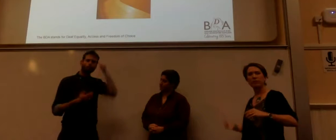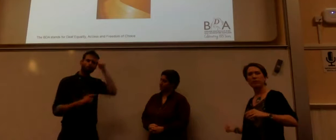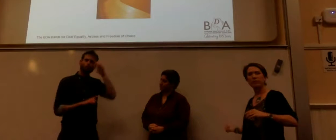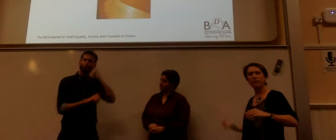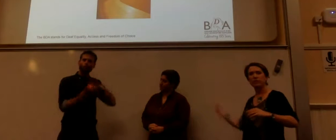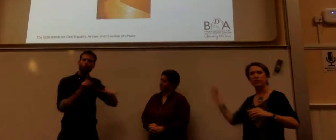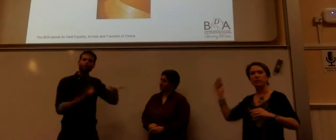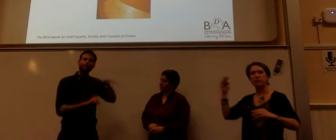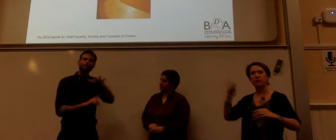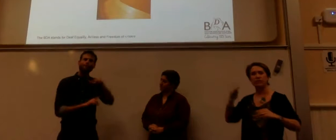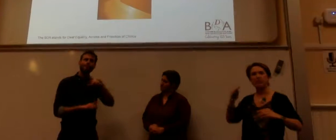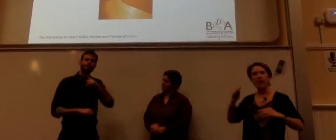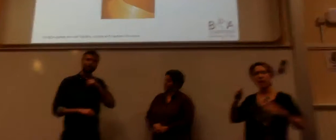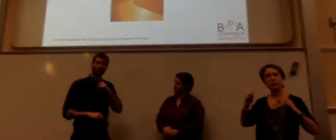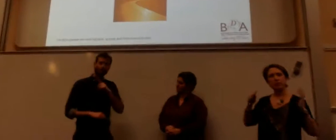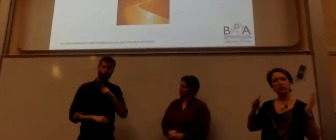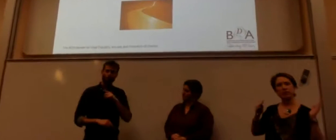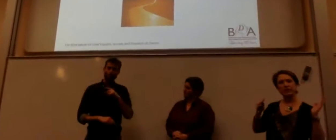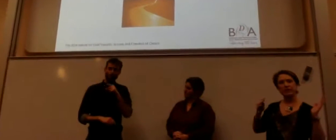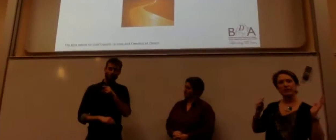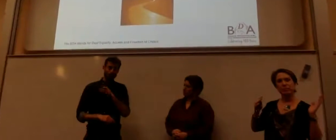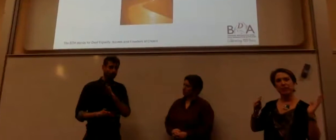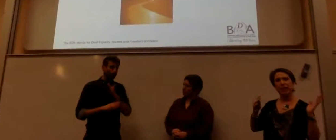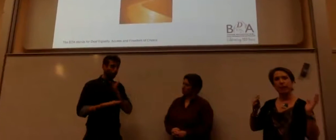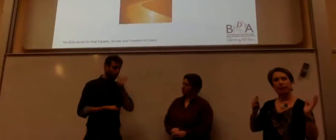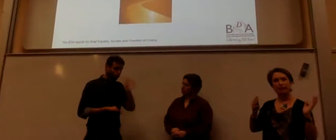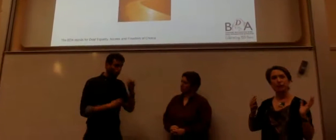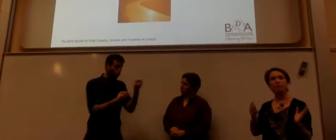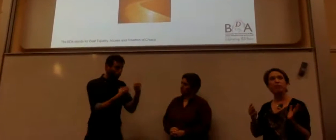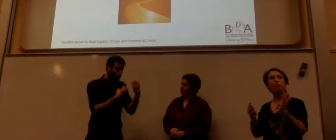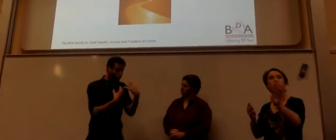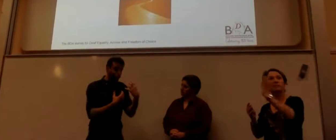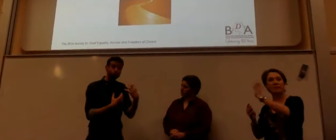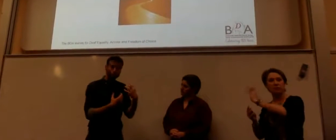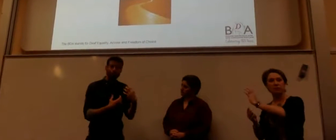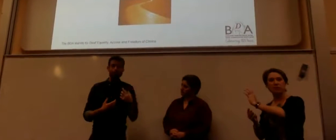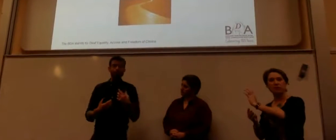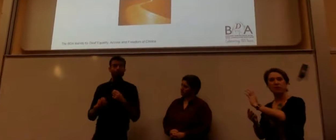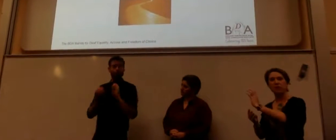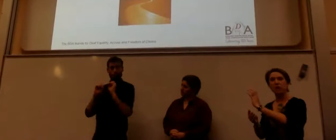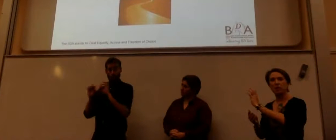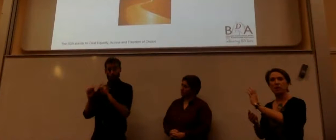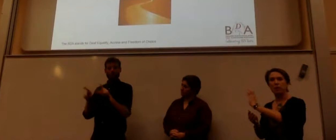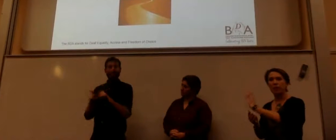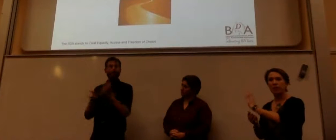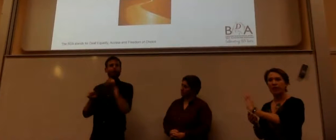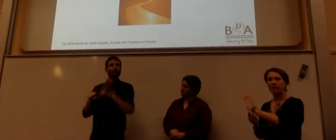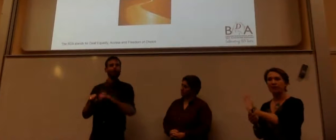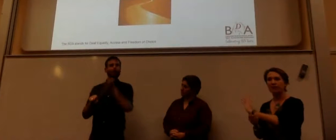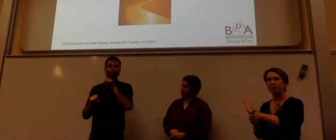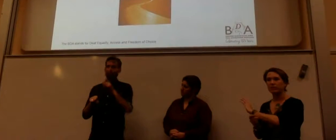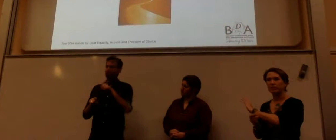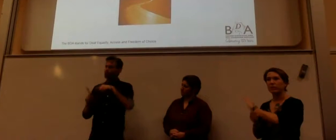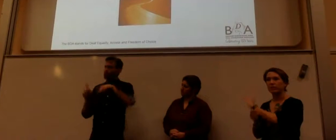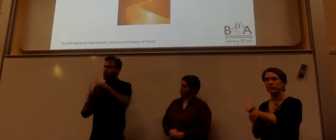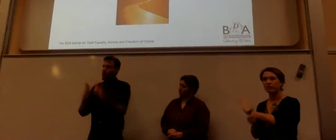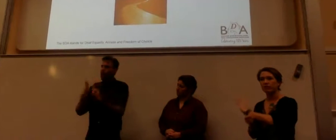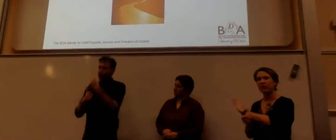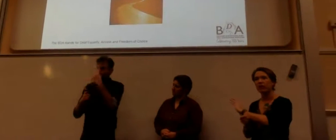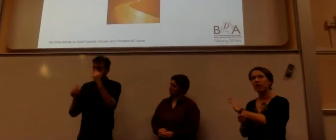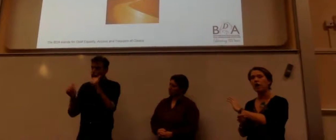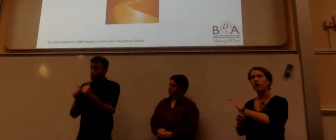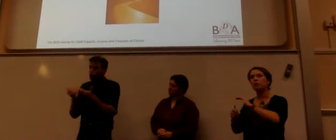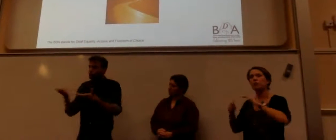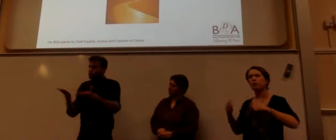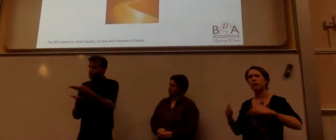need to reflect the views of the community, but they'll also need to be helping to inform the community about what the NAG is doing and what the